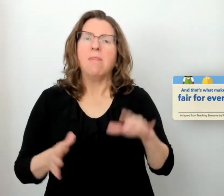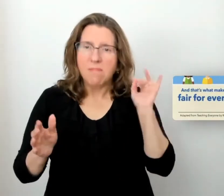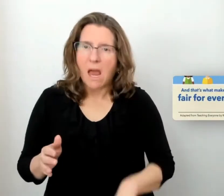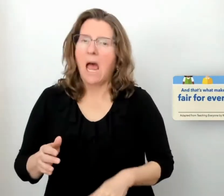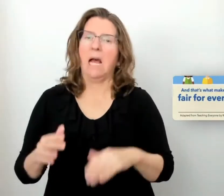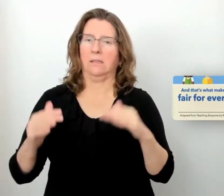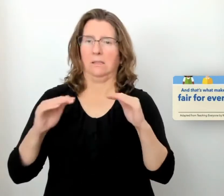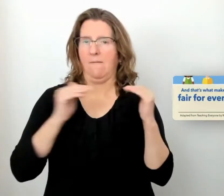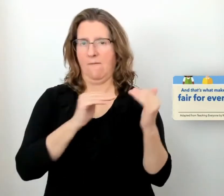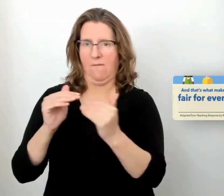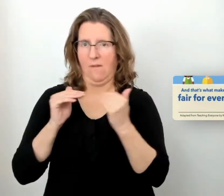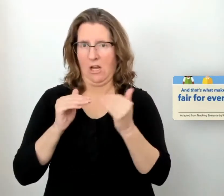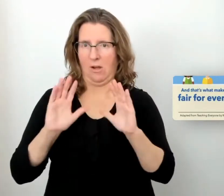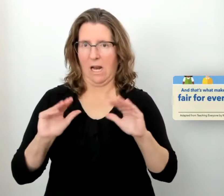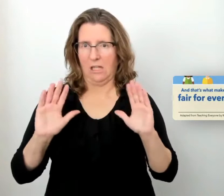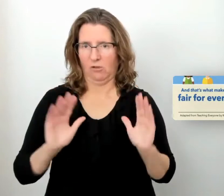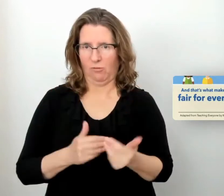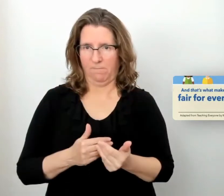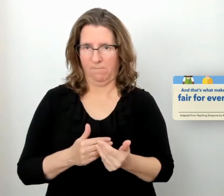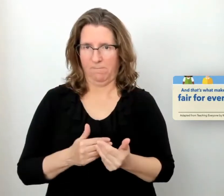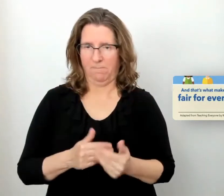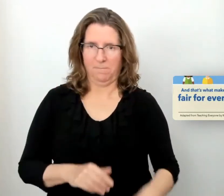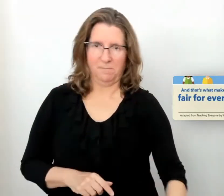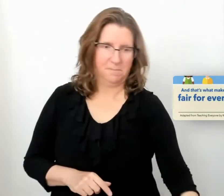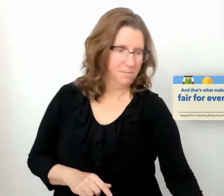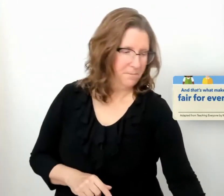That's what makes a classroom fair for everyone.